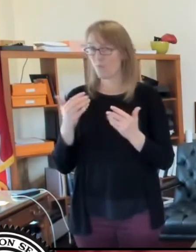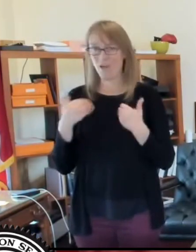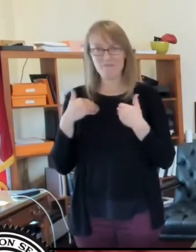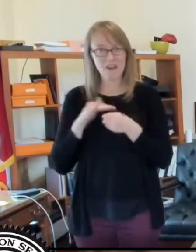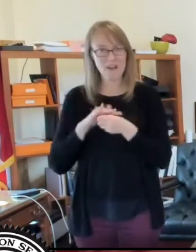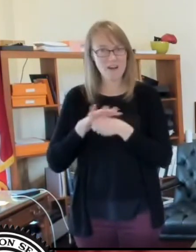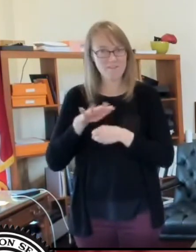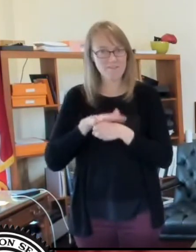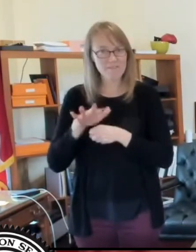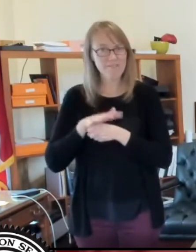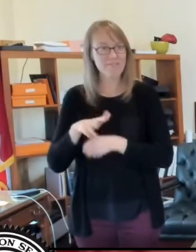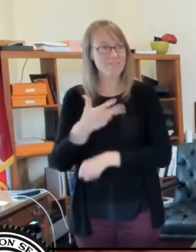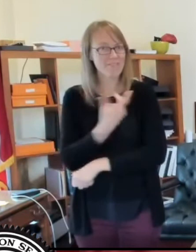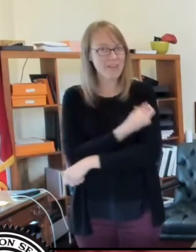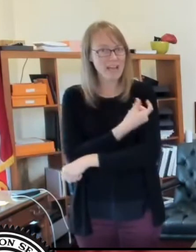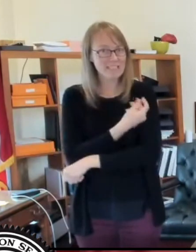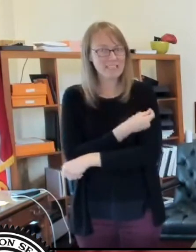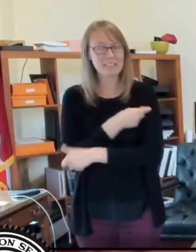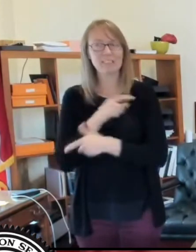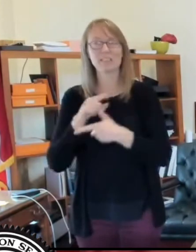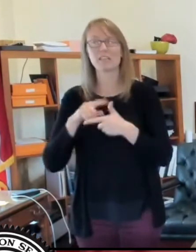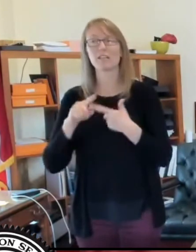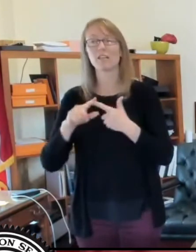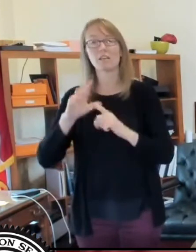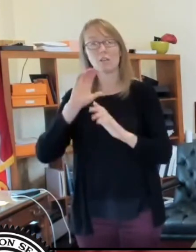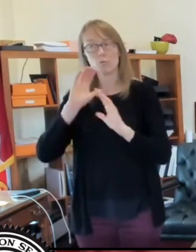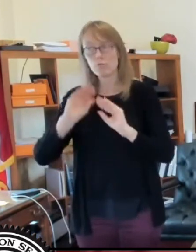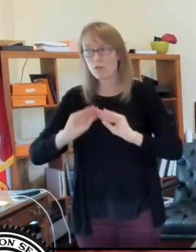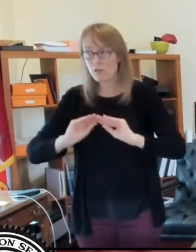begin getting it without